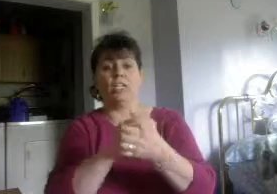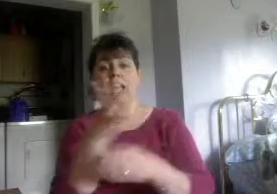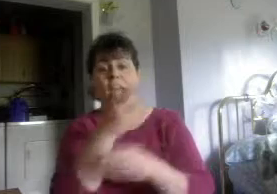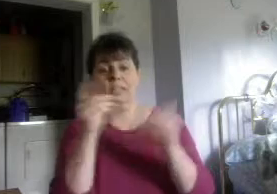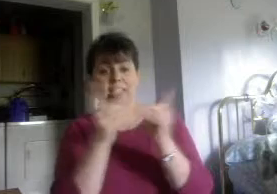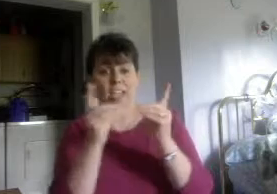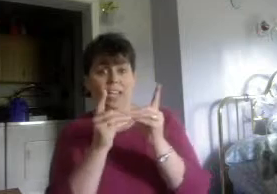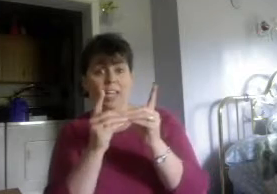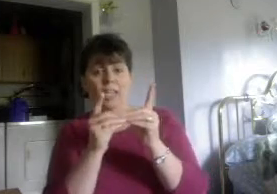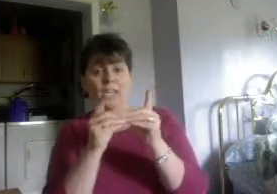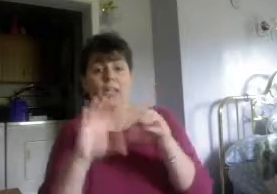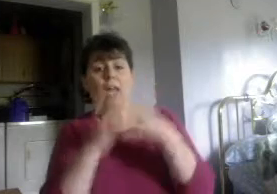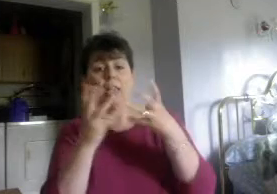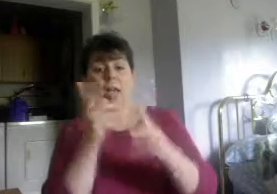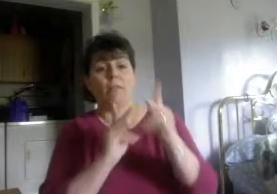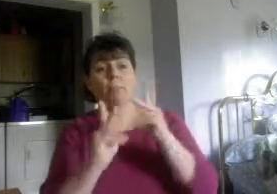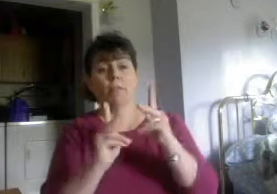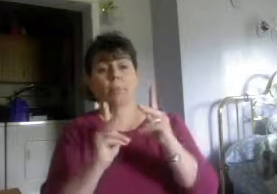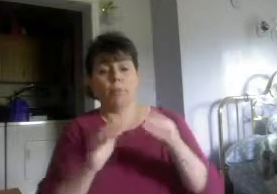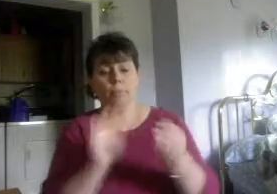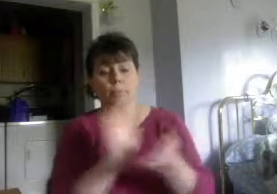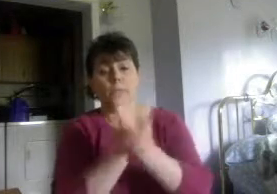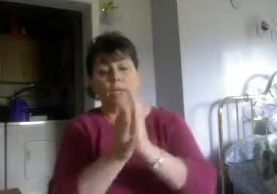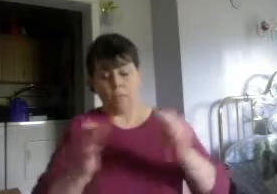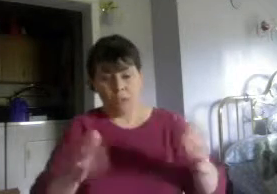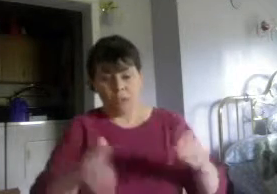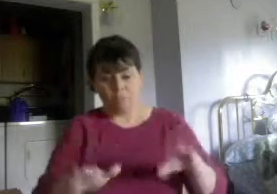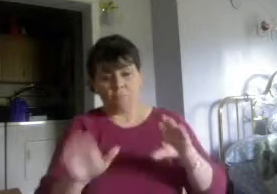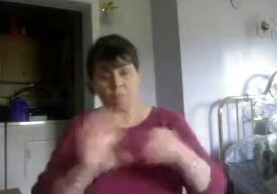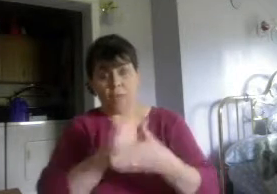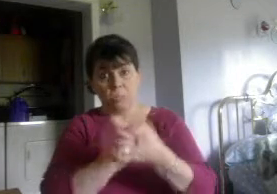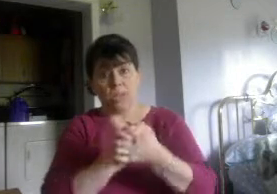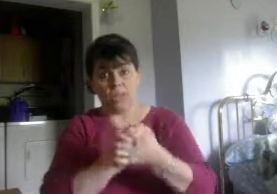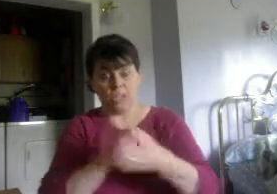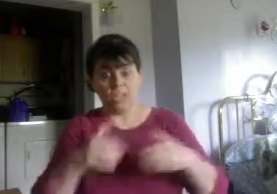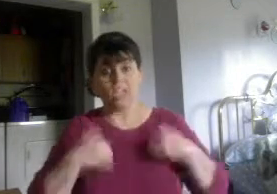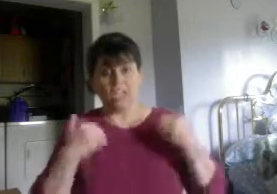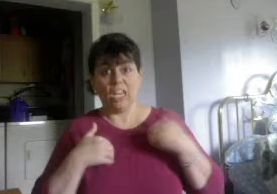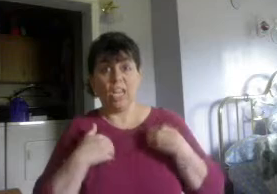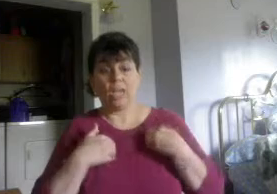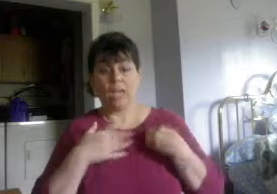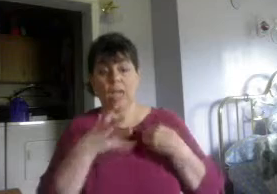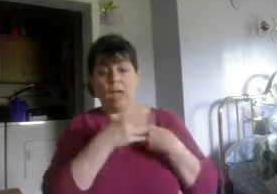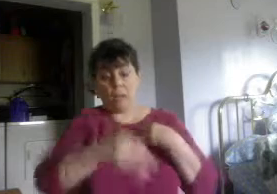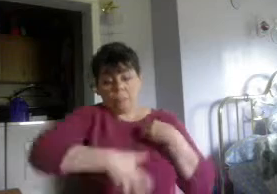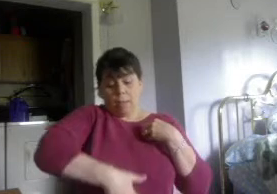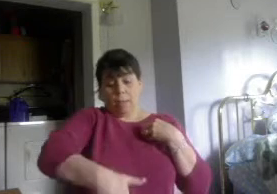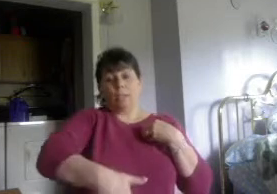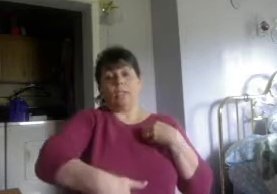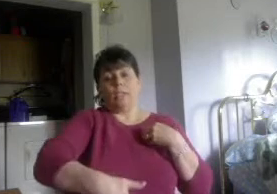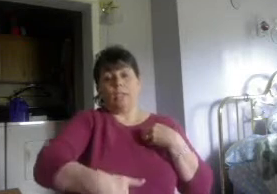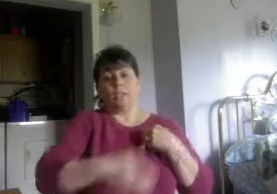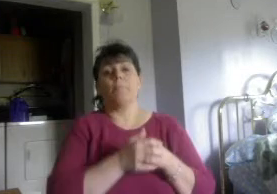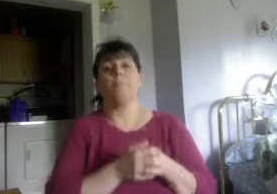teen pregnancies. Those are some of the issues that we're dealing with. Dating is very important for them. Language and food are other